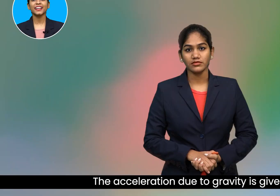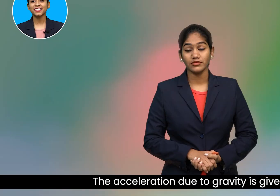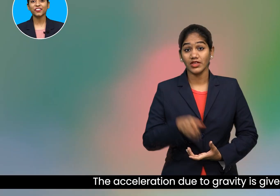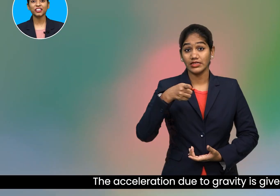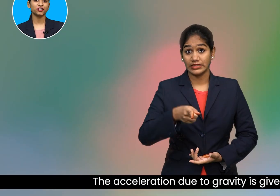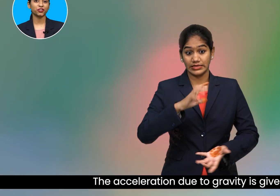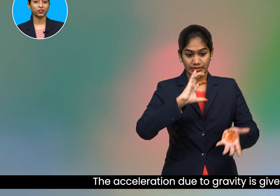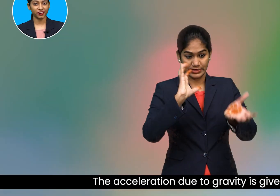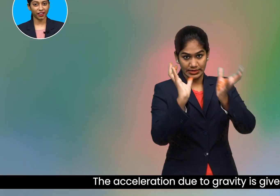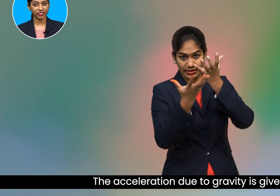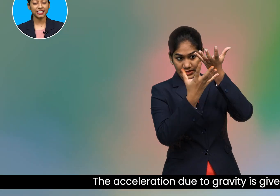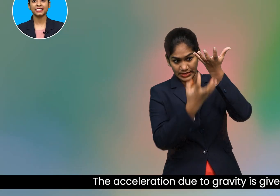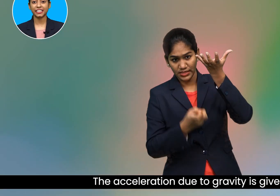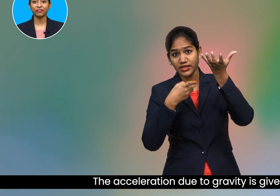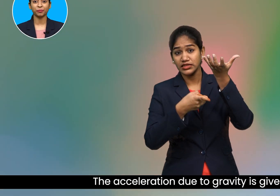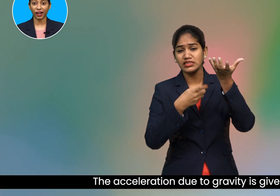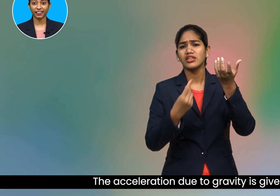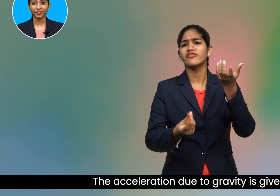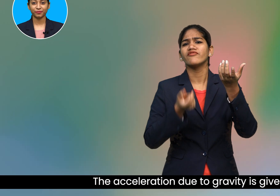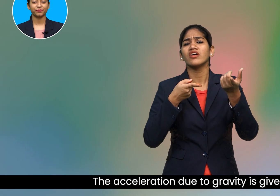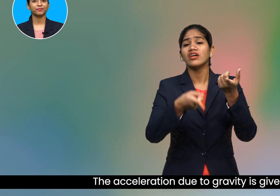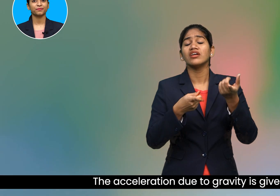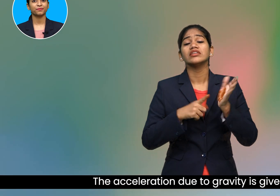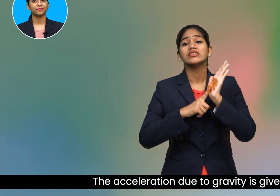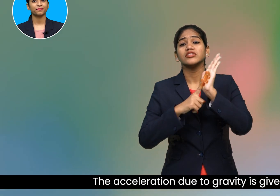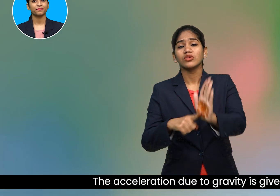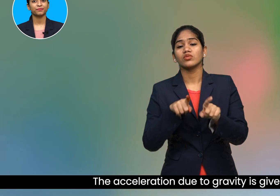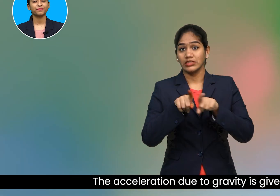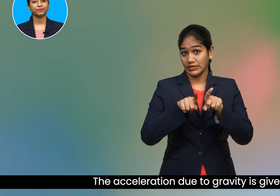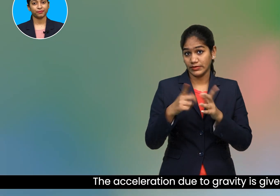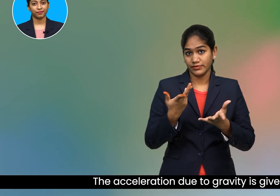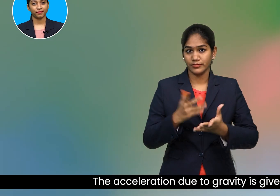The acceleration due to gravity is given by